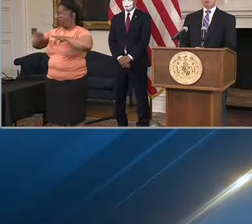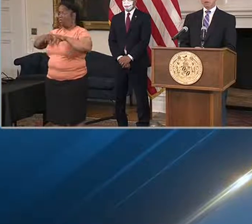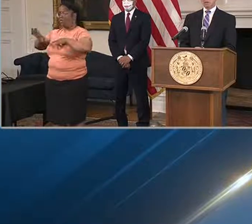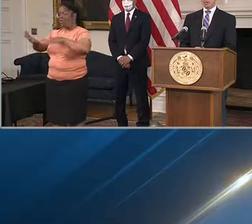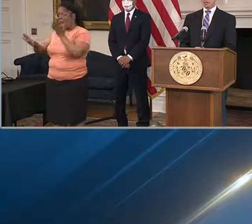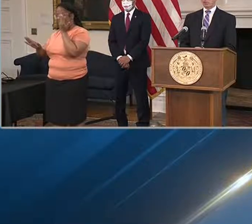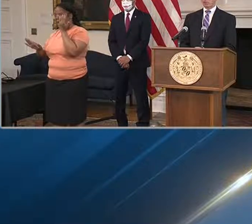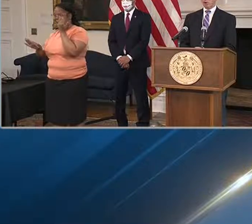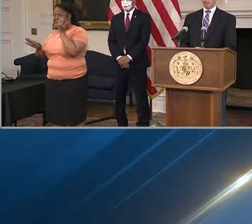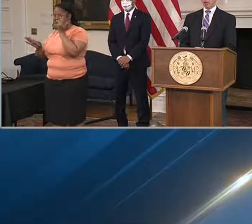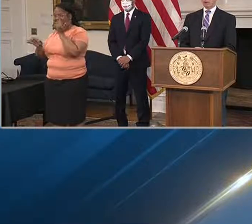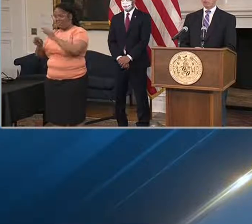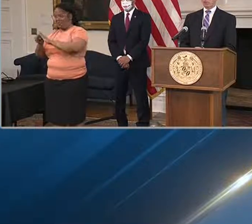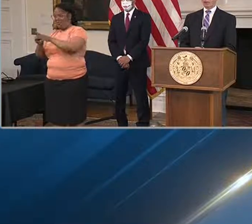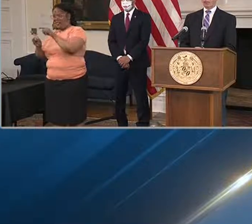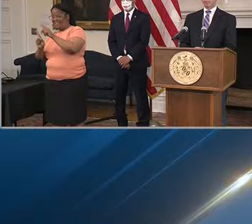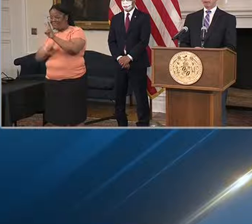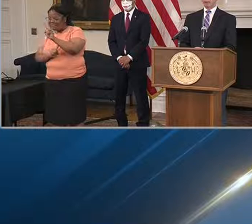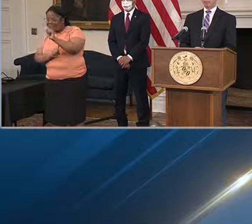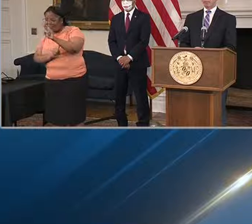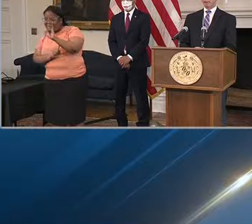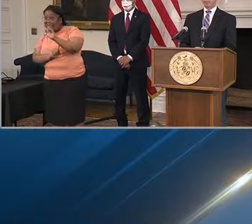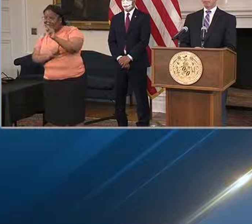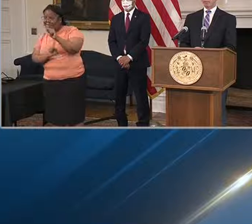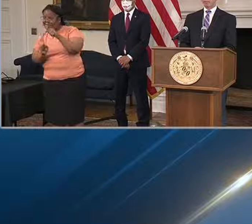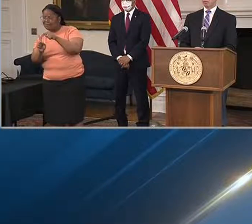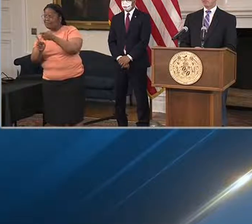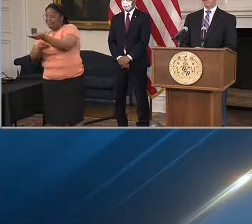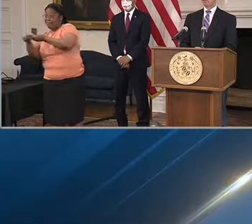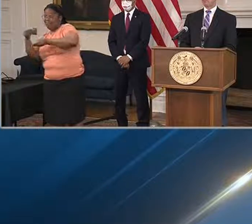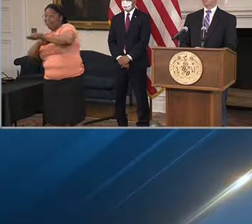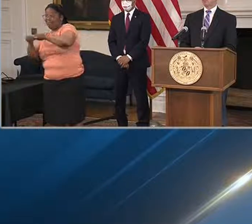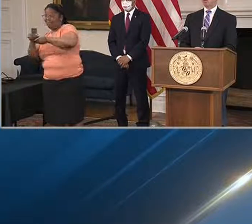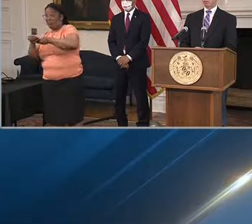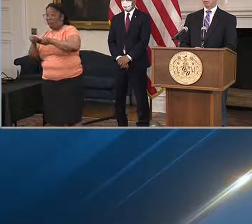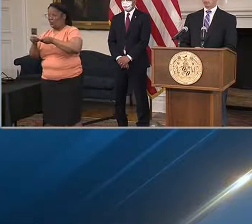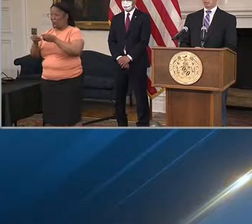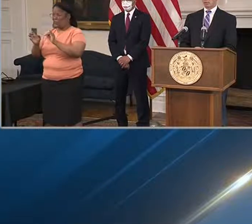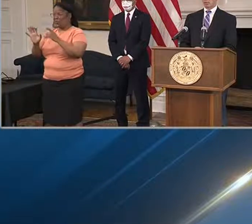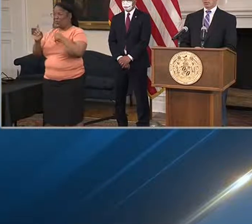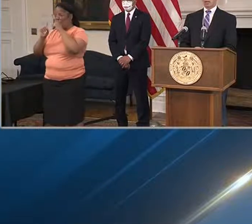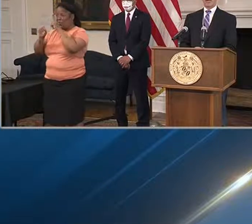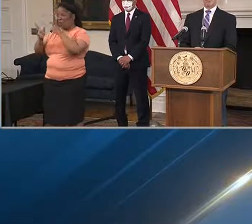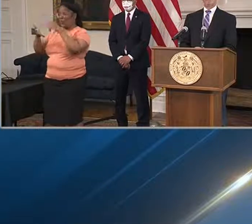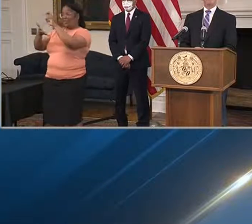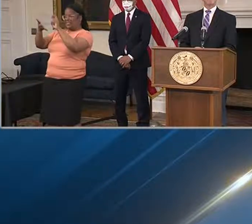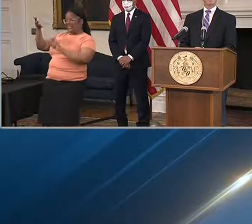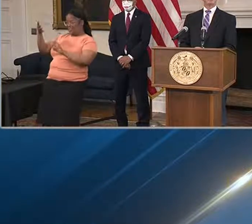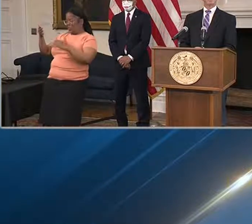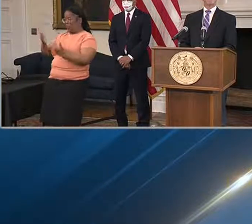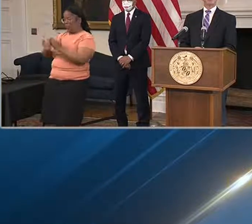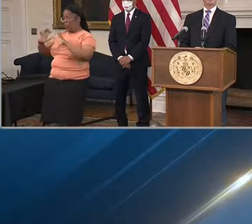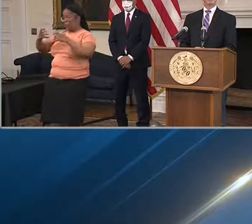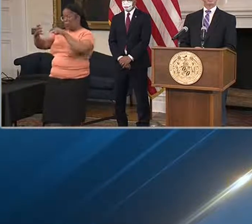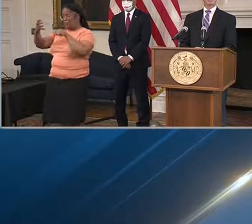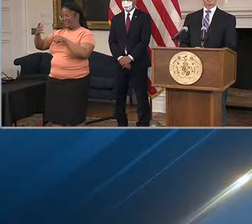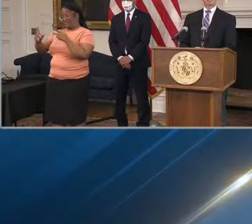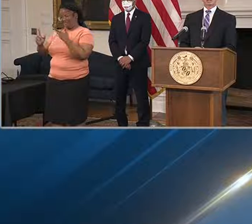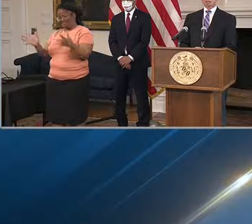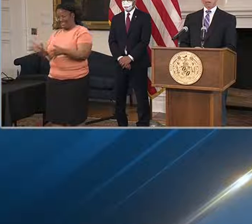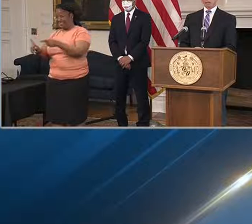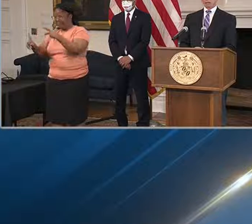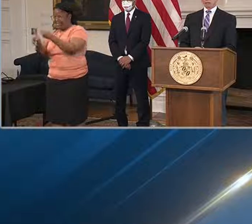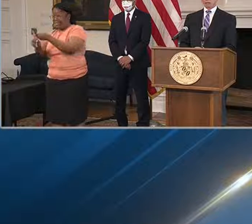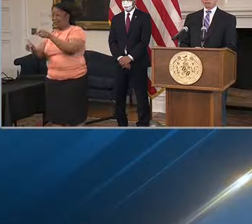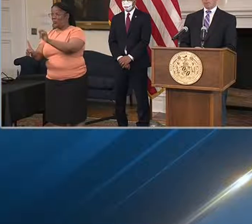one factor in the efforts to broaden the eligibility for vaccinations to as many people as possible. Every vaccinated person